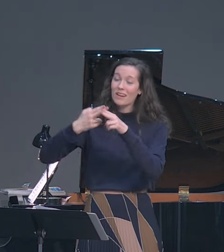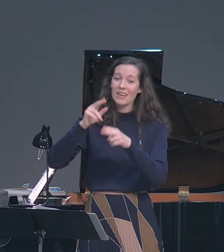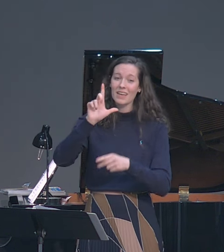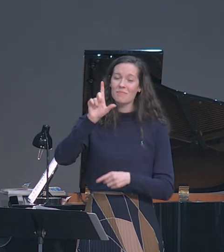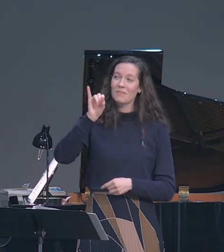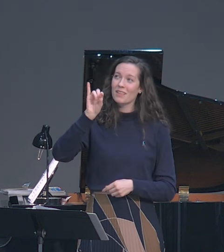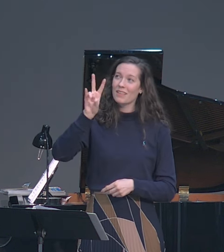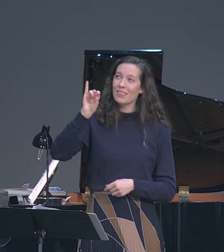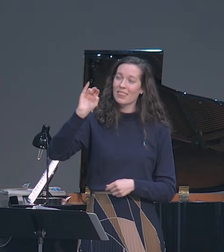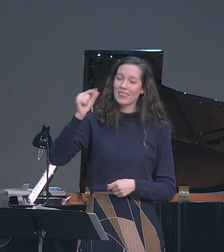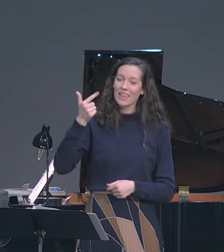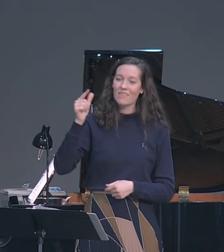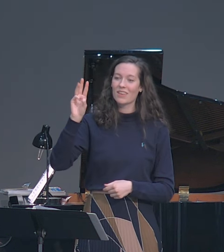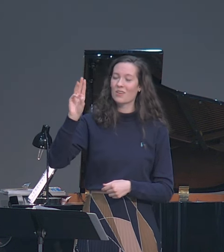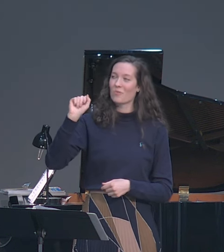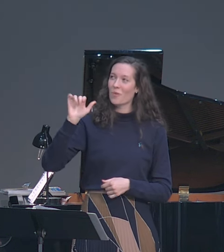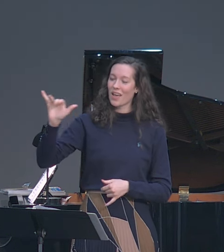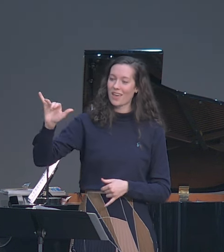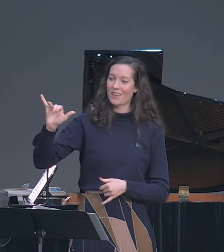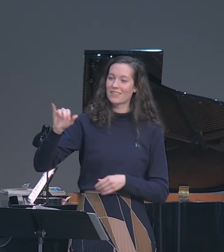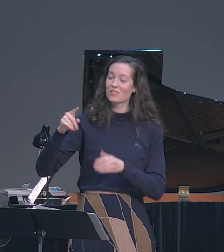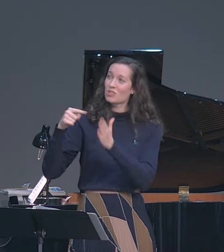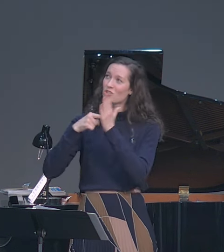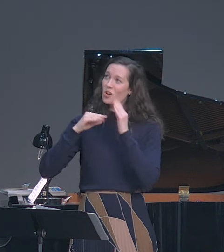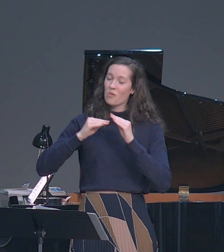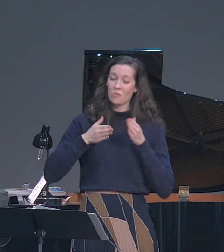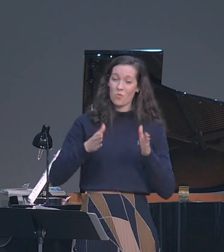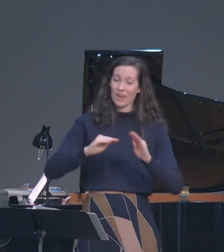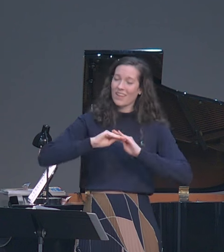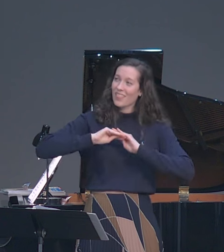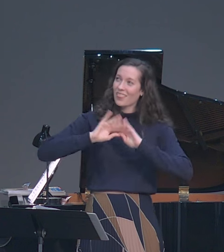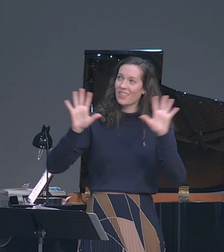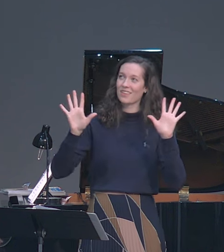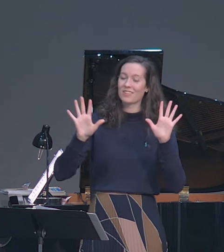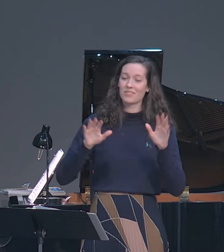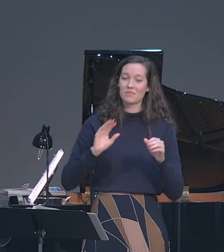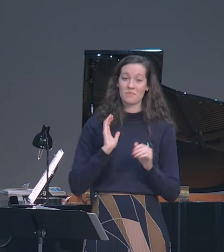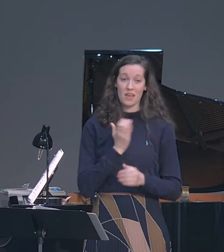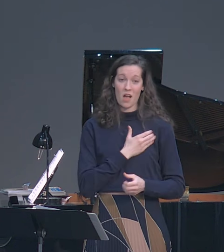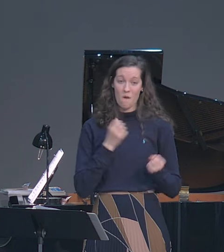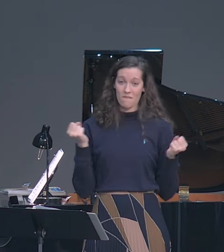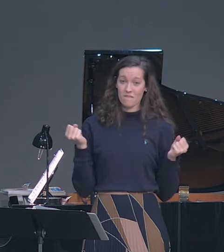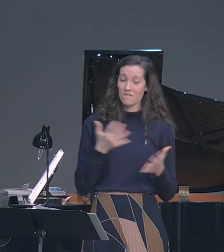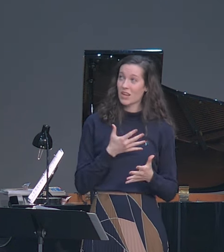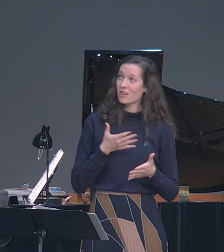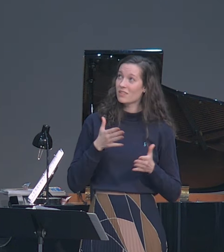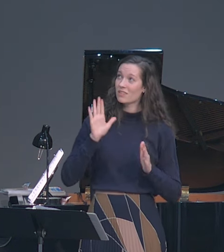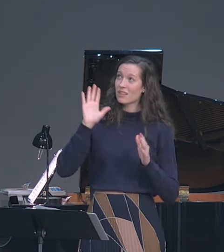Let perfect love guide.